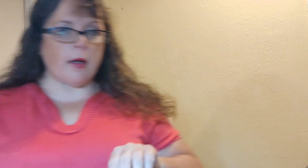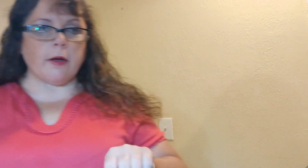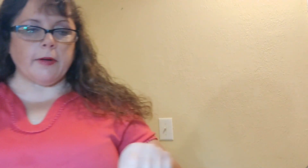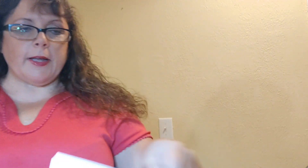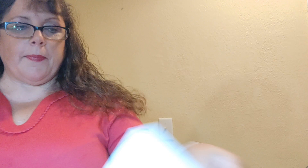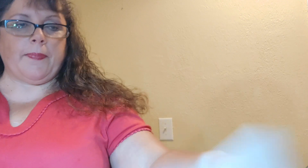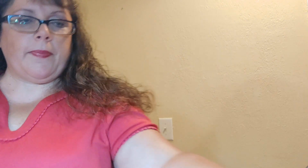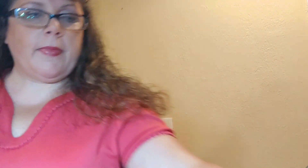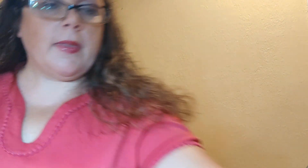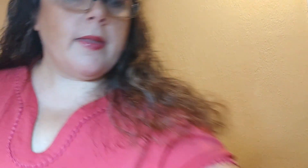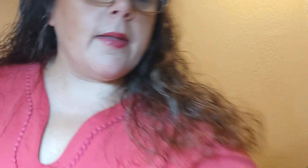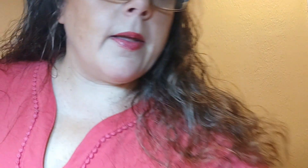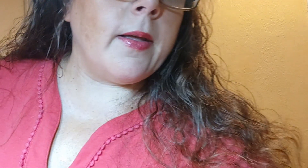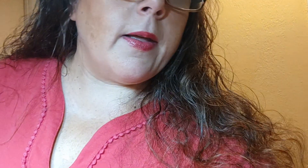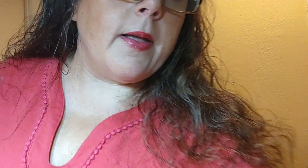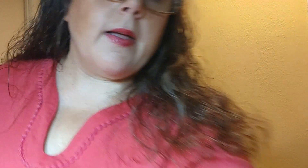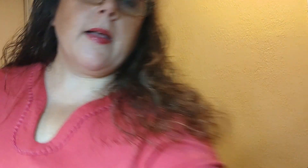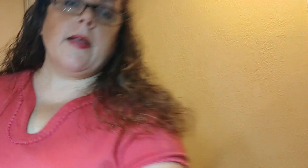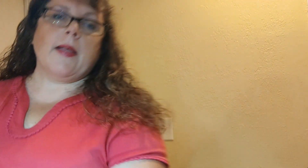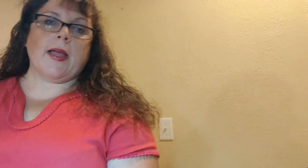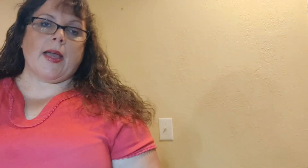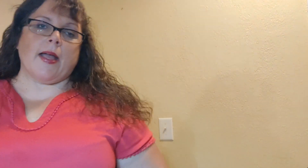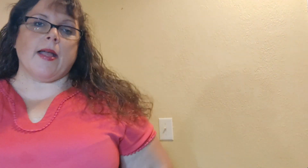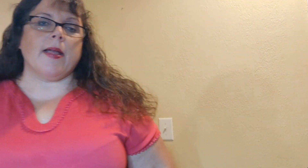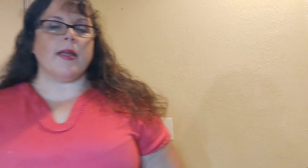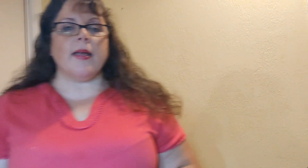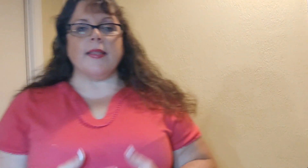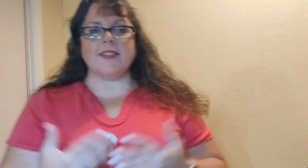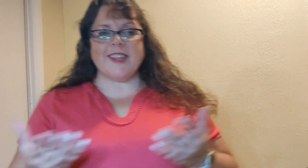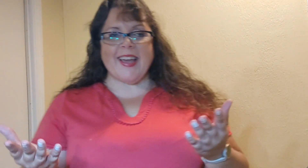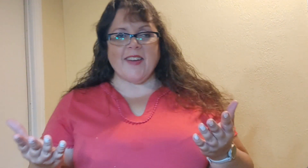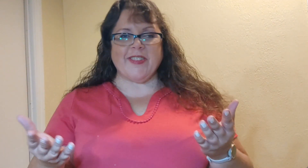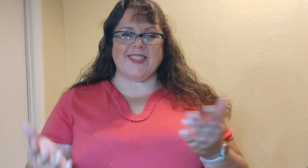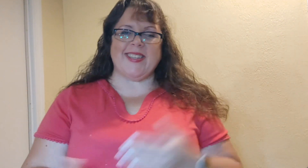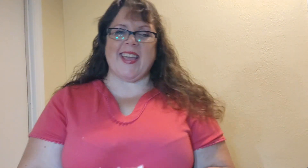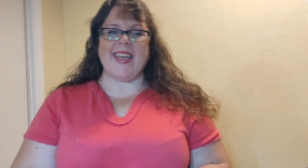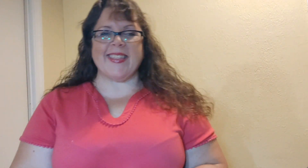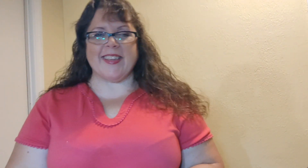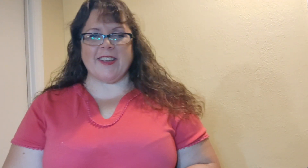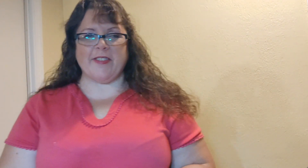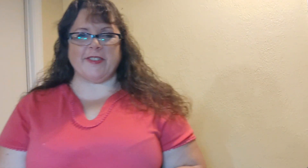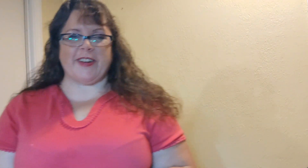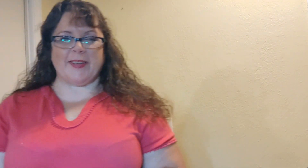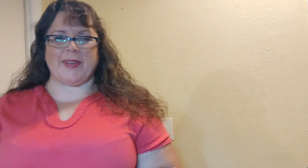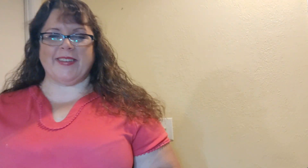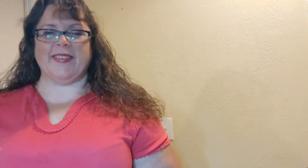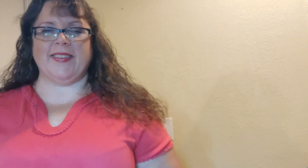All right. That's all I have for today. Thank you for joining me.